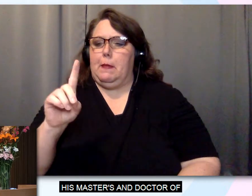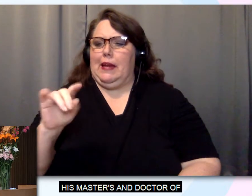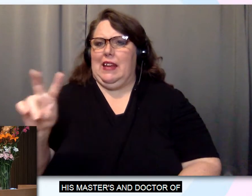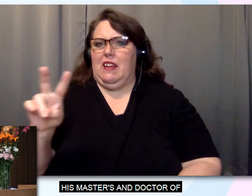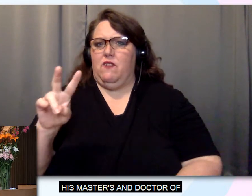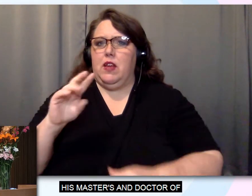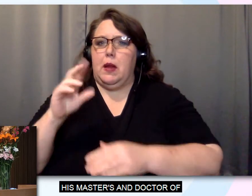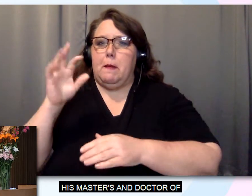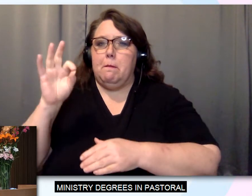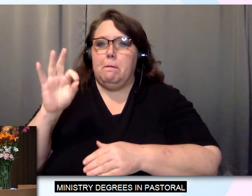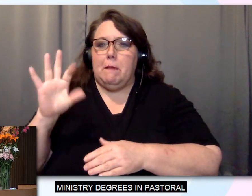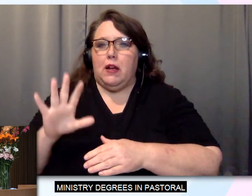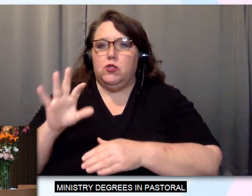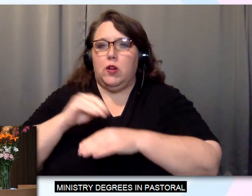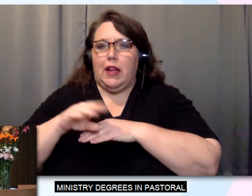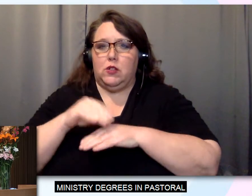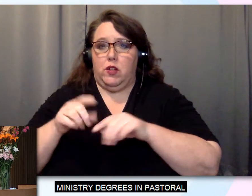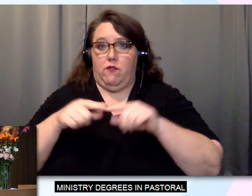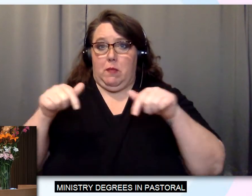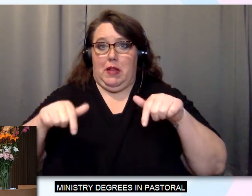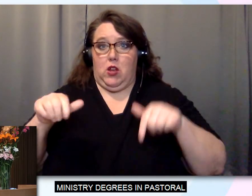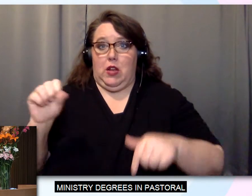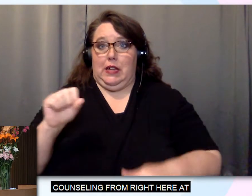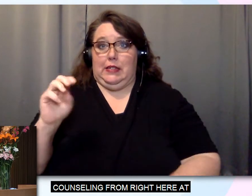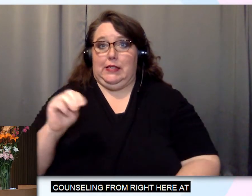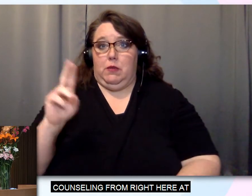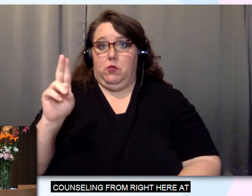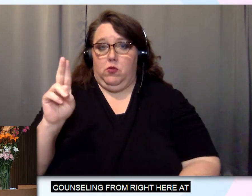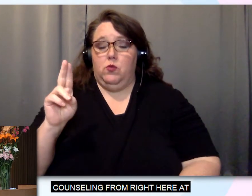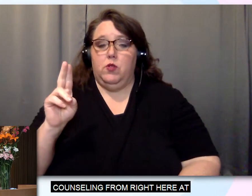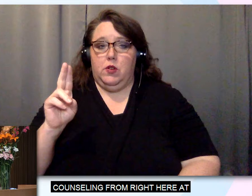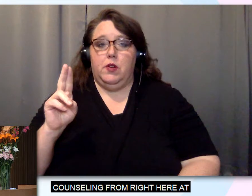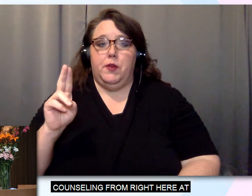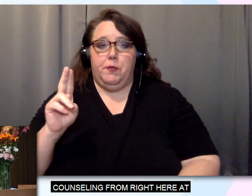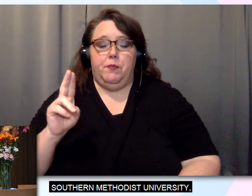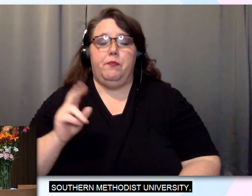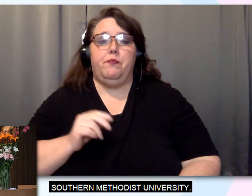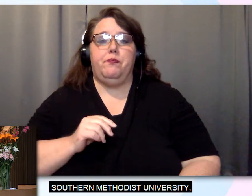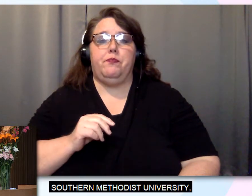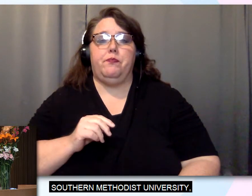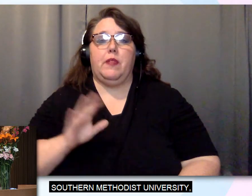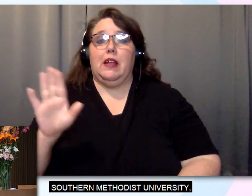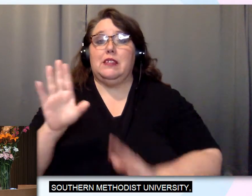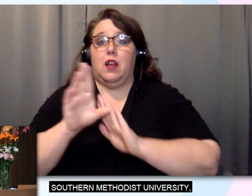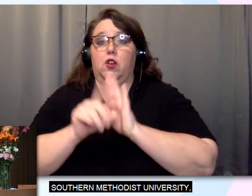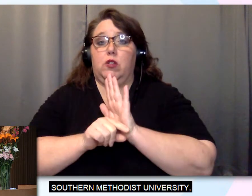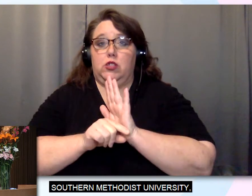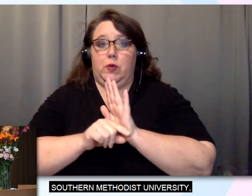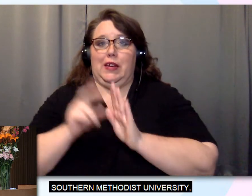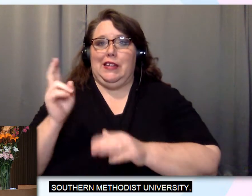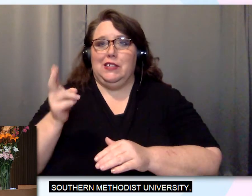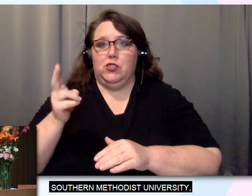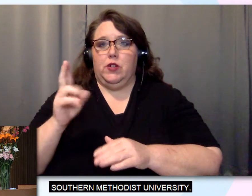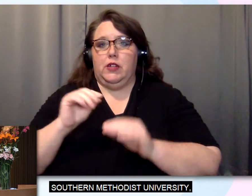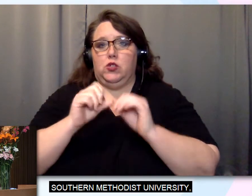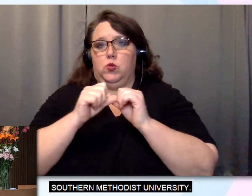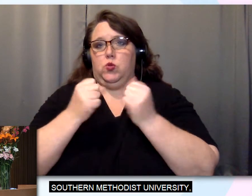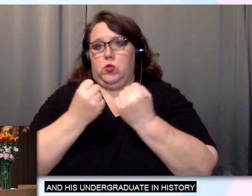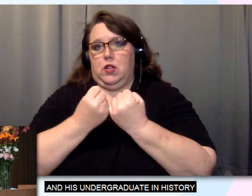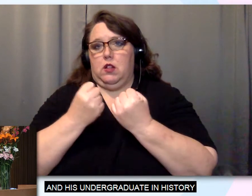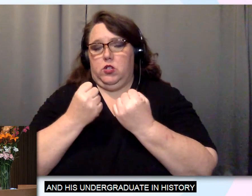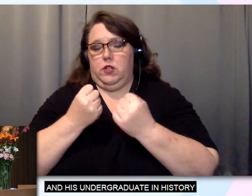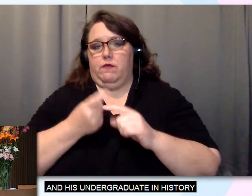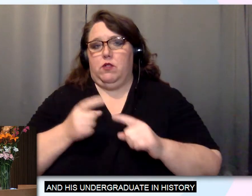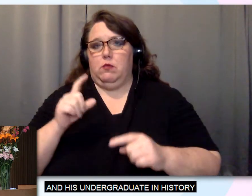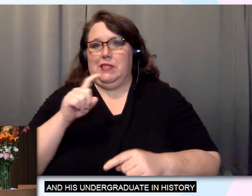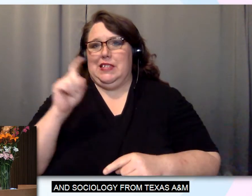ministry degrees in pastoral counseling from right here at Southern Methodist University, and his undergraduate in history